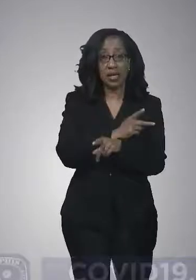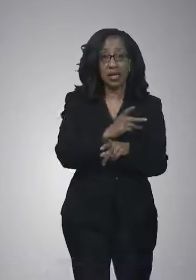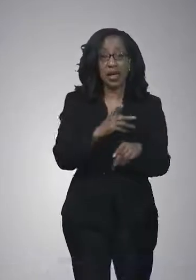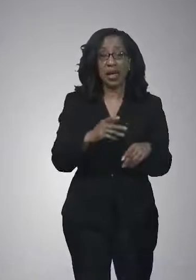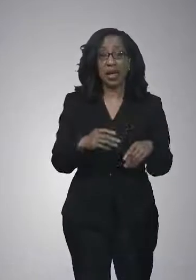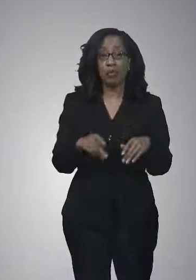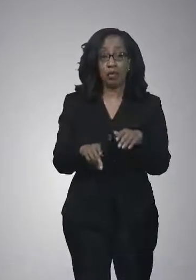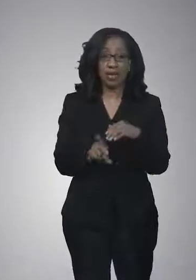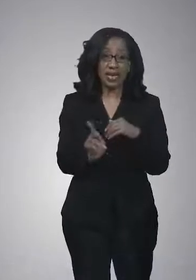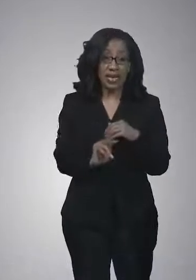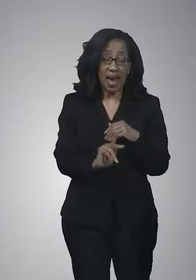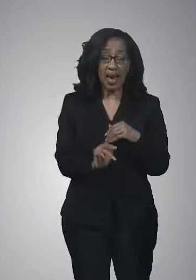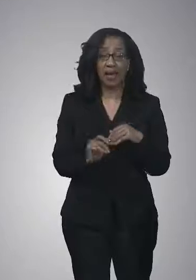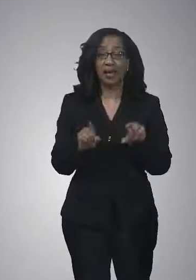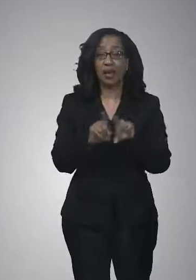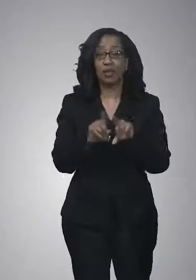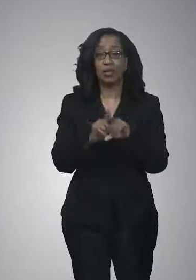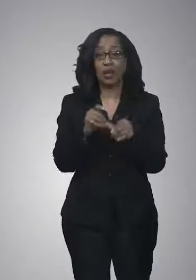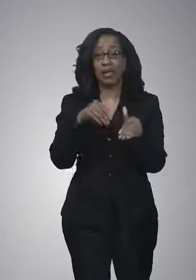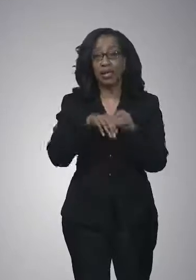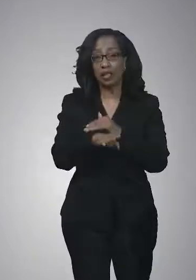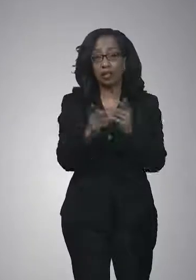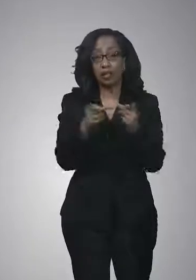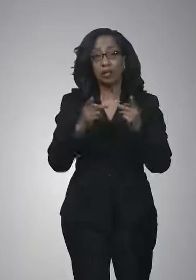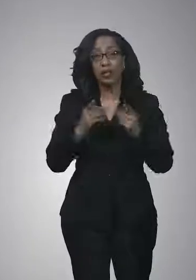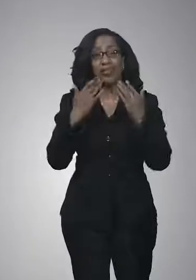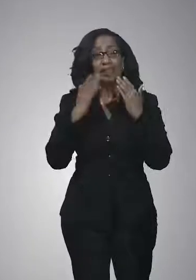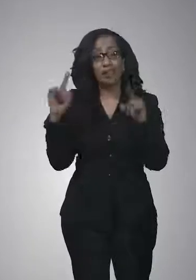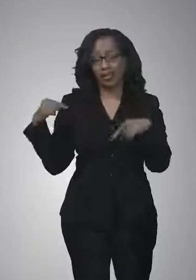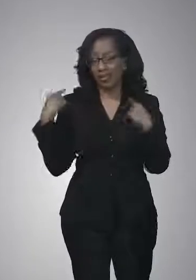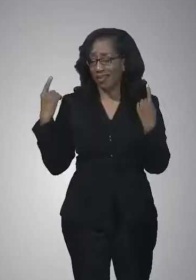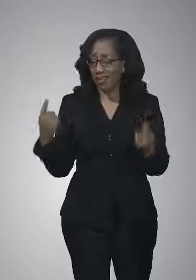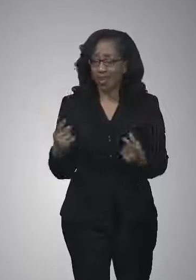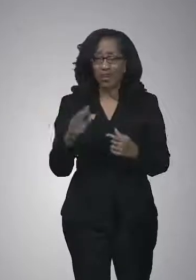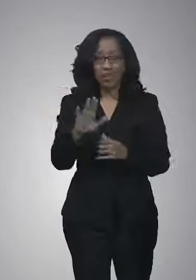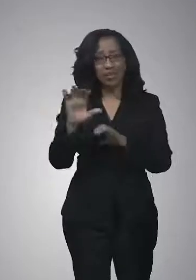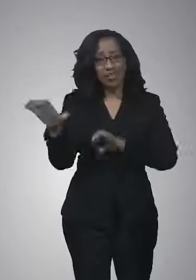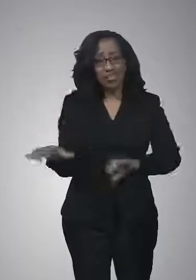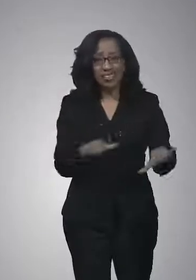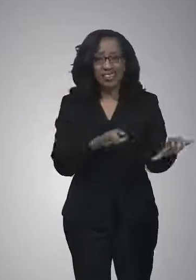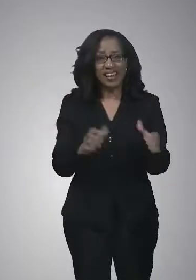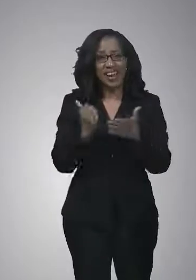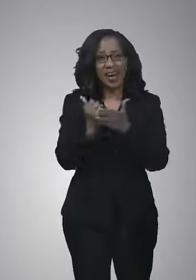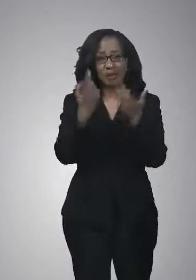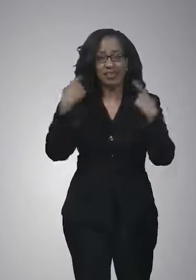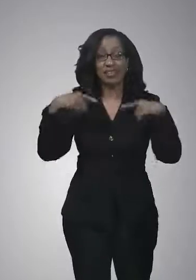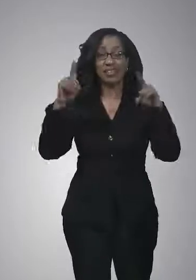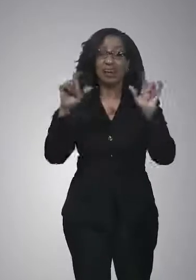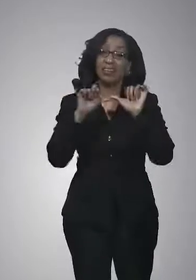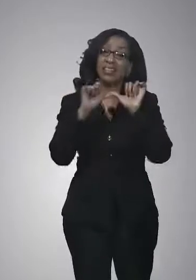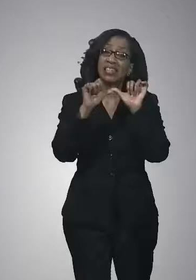so much for everything that you've done so far to get us to this point, and let's continue